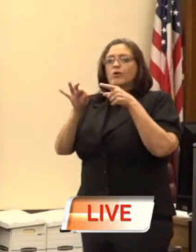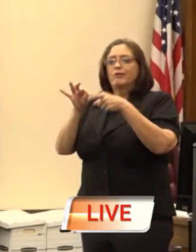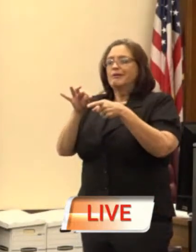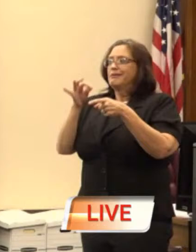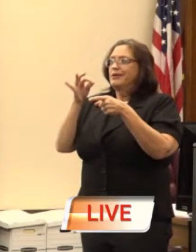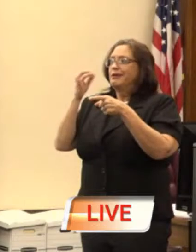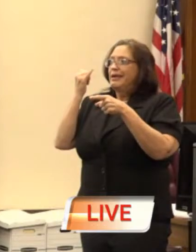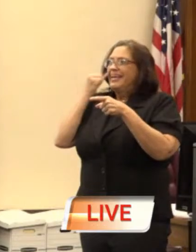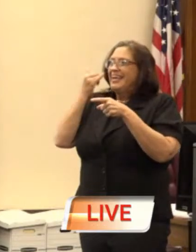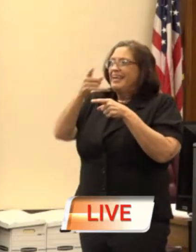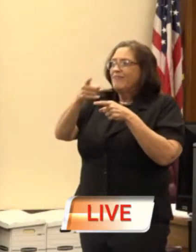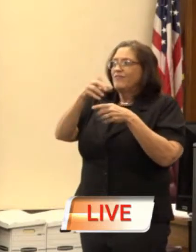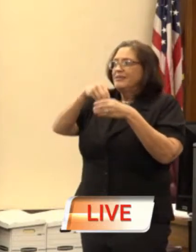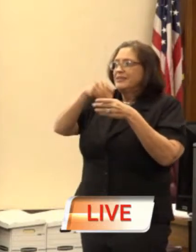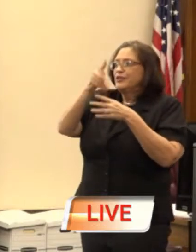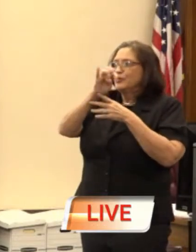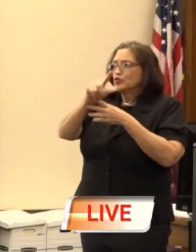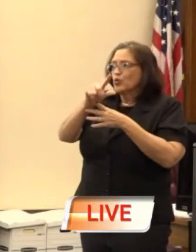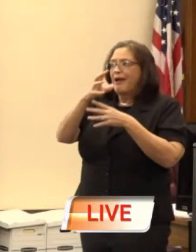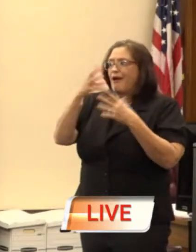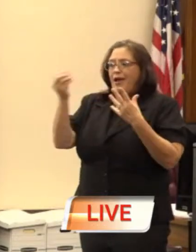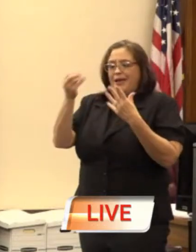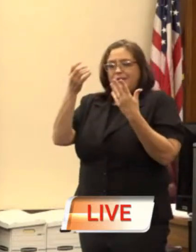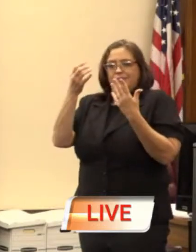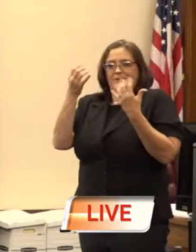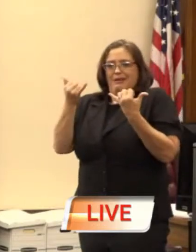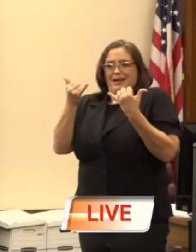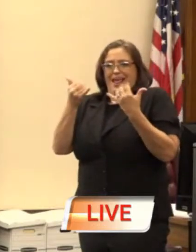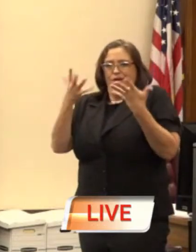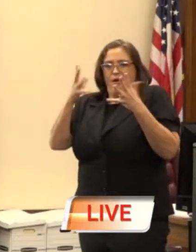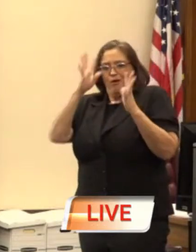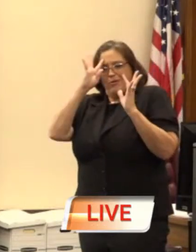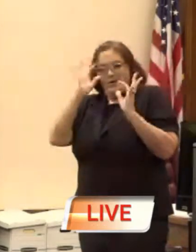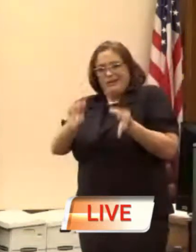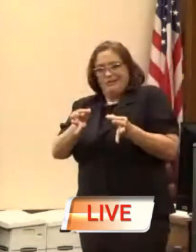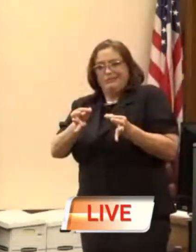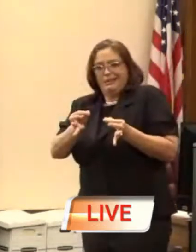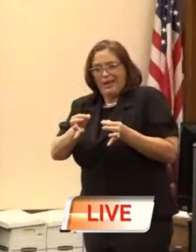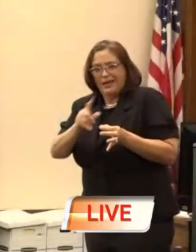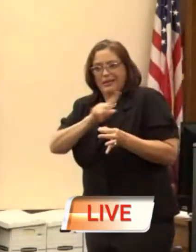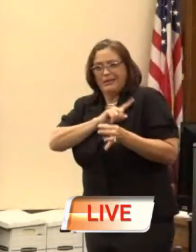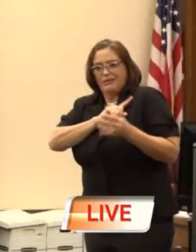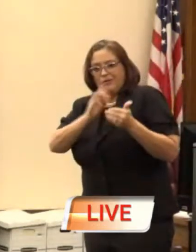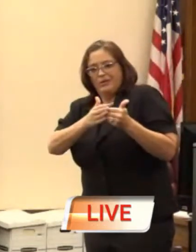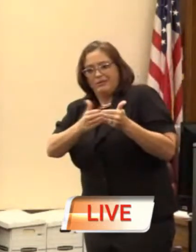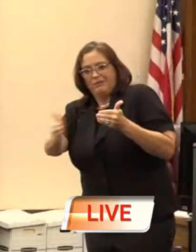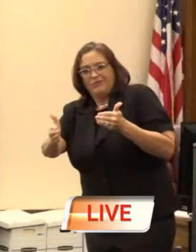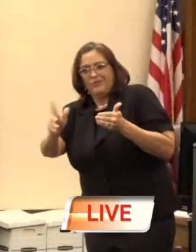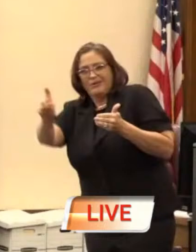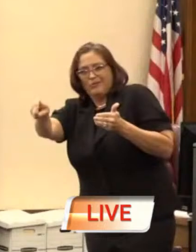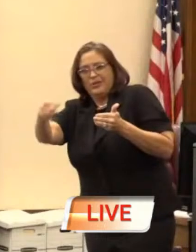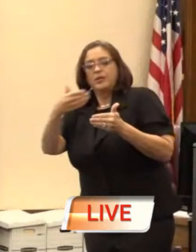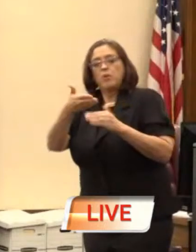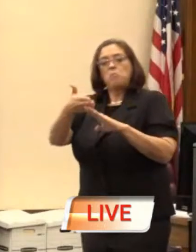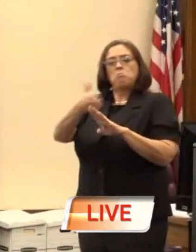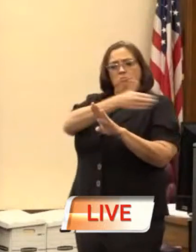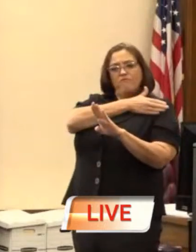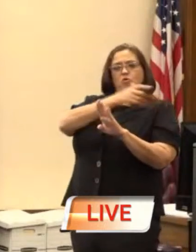happened after, and since the petitioner has been incarcerated on the convictions. I understand, Your Honor. I'll give it, if you do